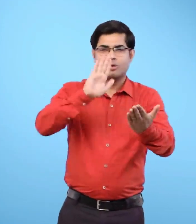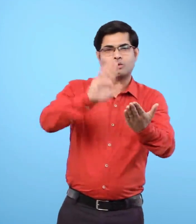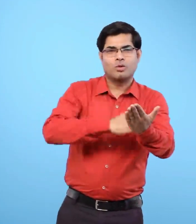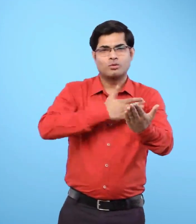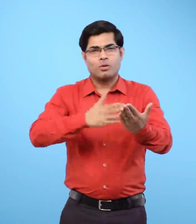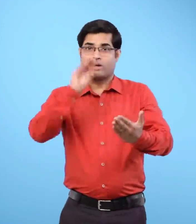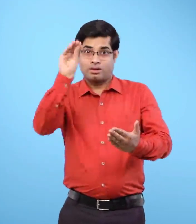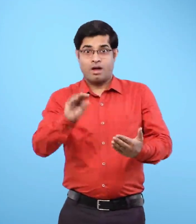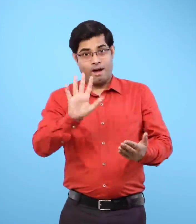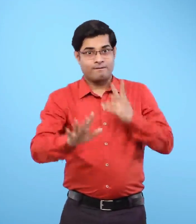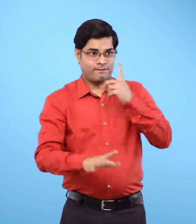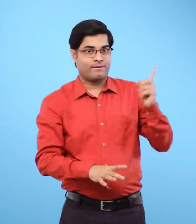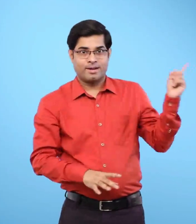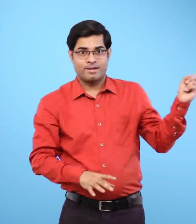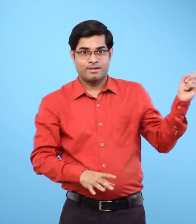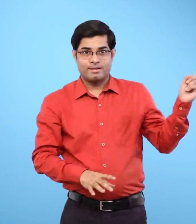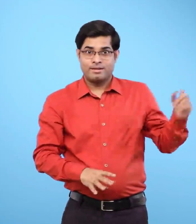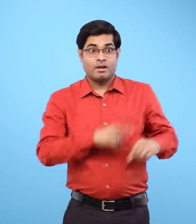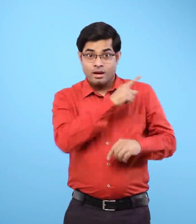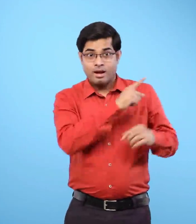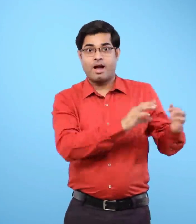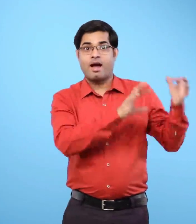This is followed by some questions.